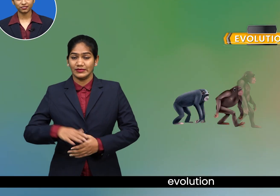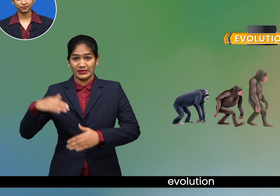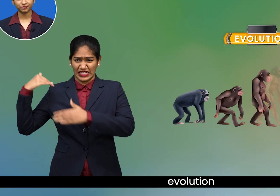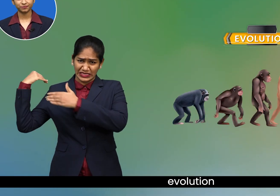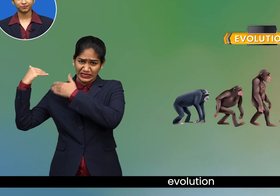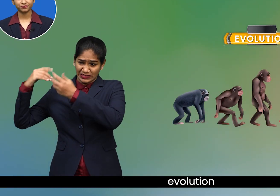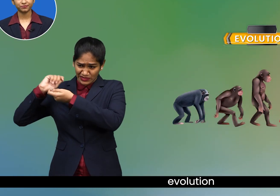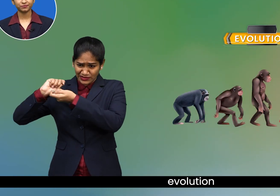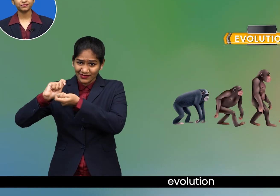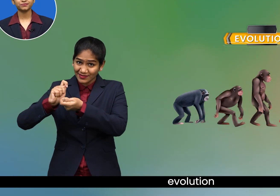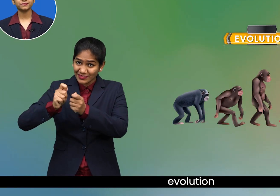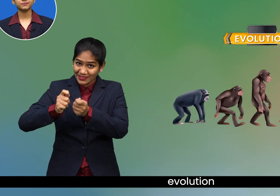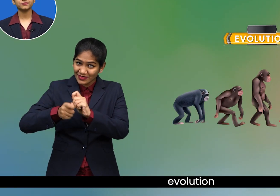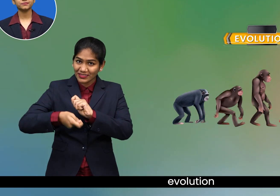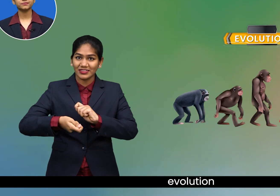Evolution: